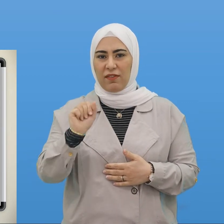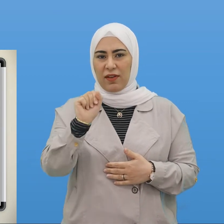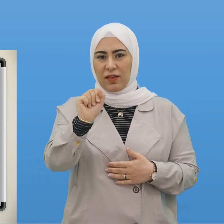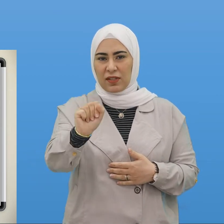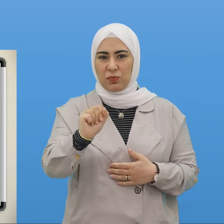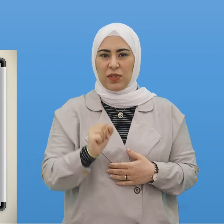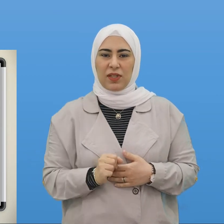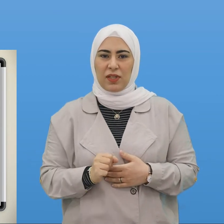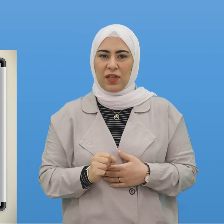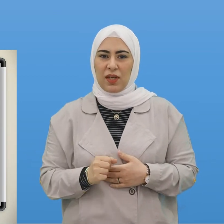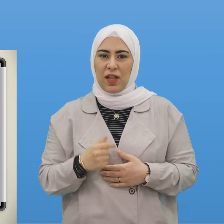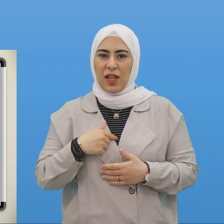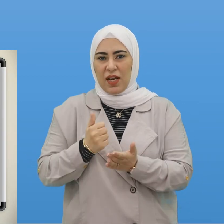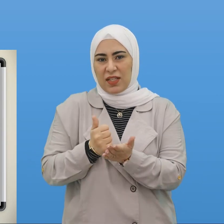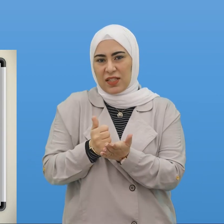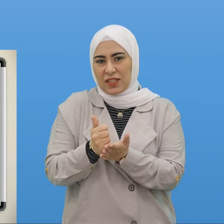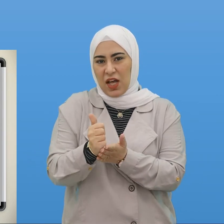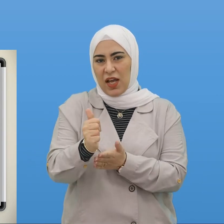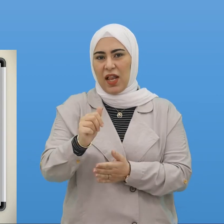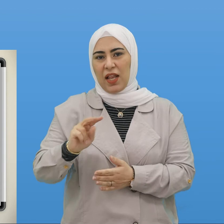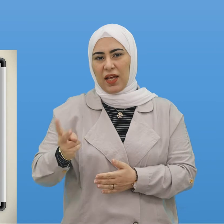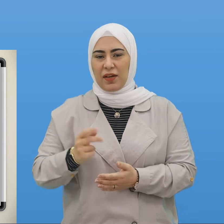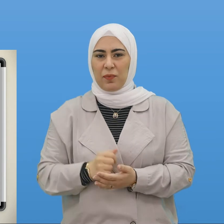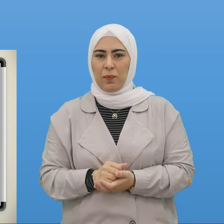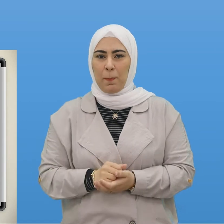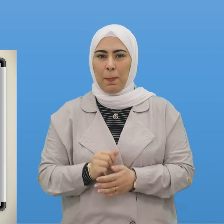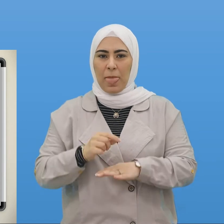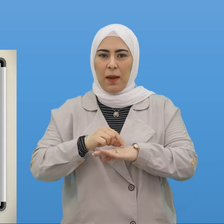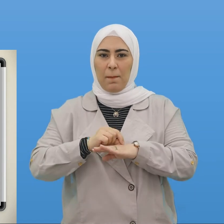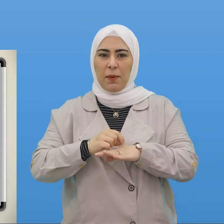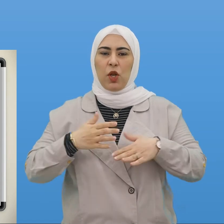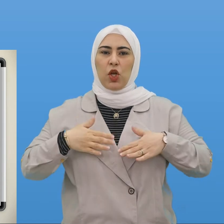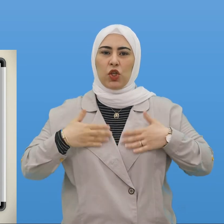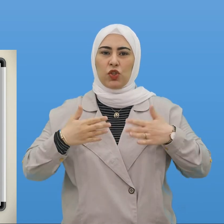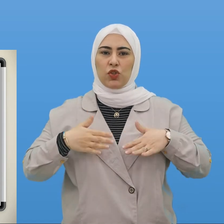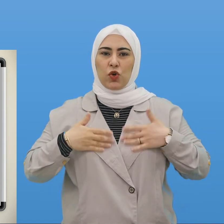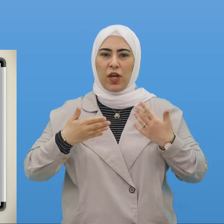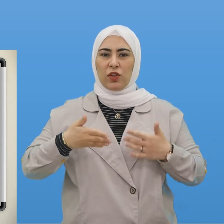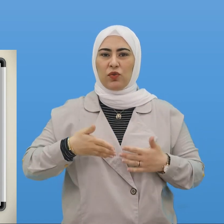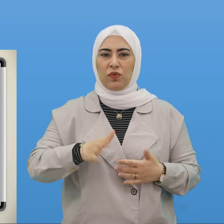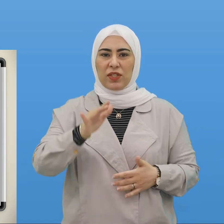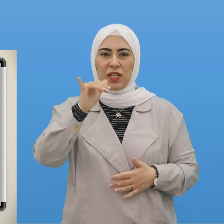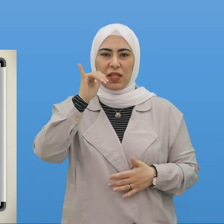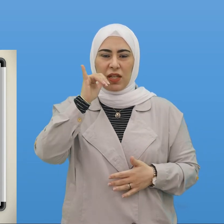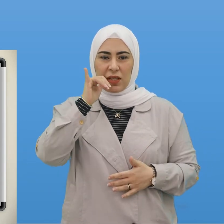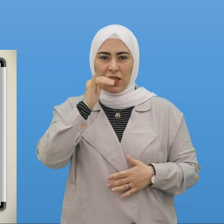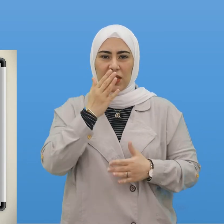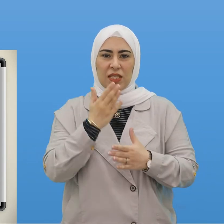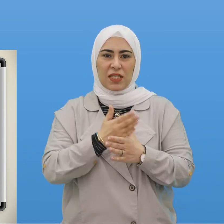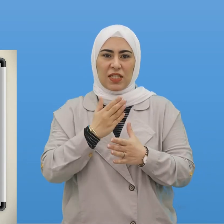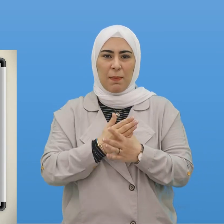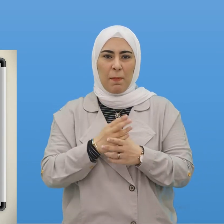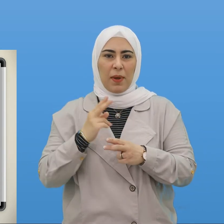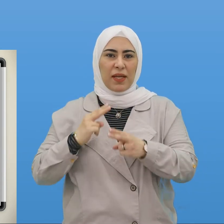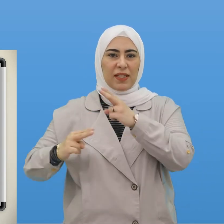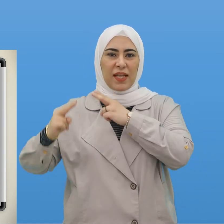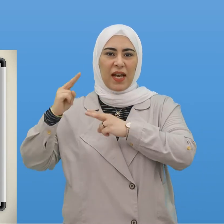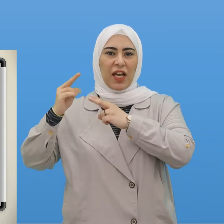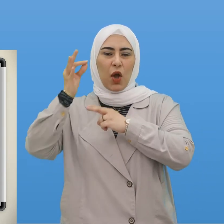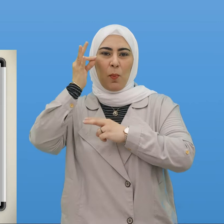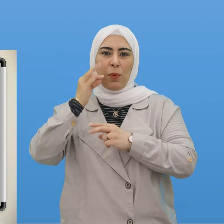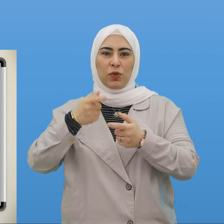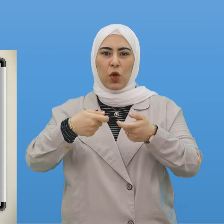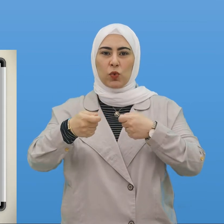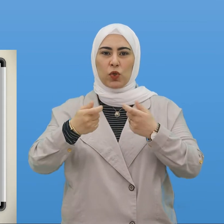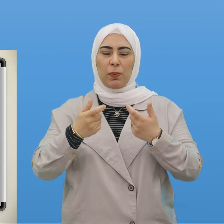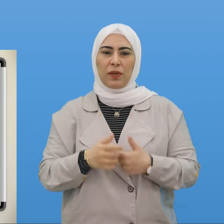yours because we each paraphrase in our own style. People enjoy to visit London for its exciting history and for shopping.